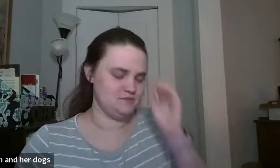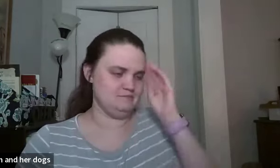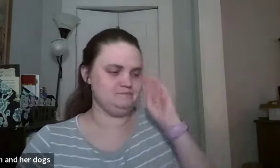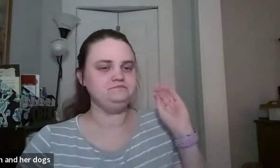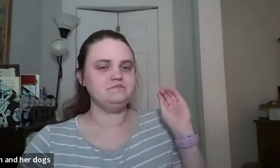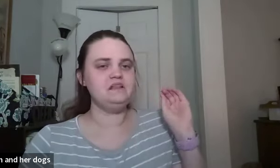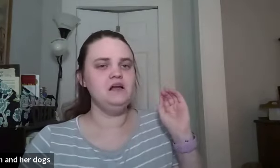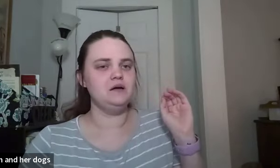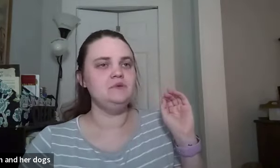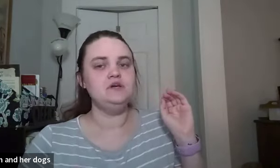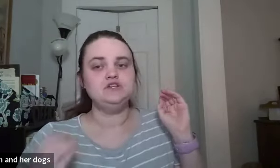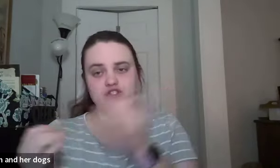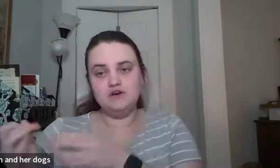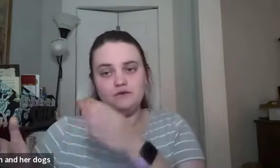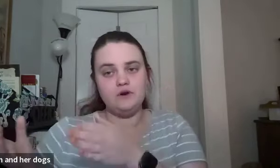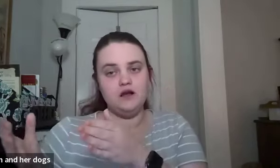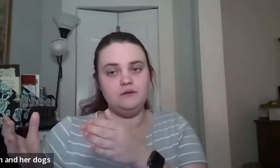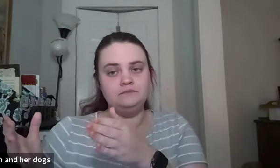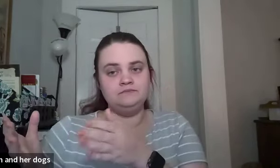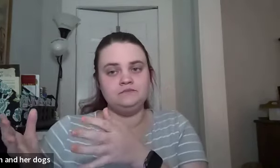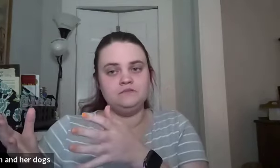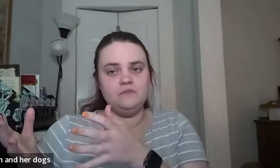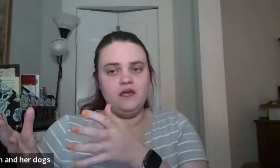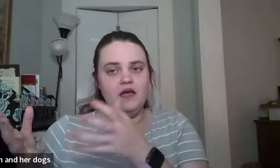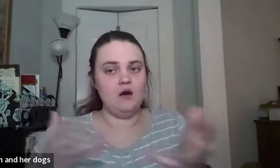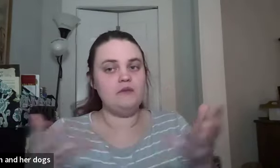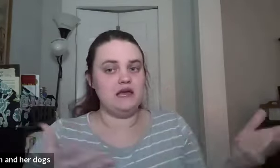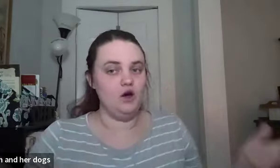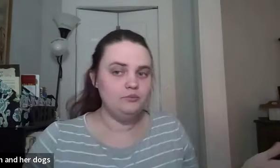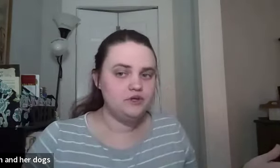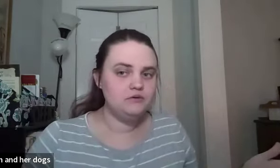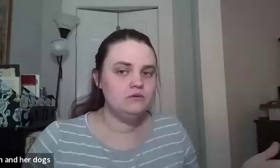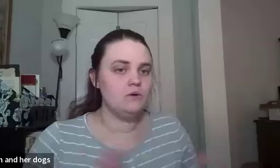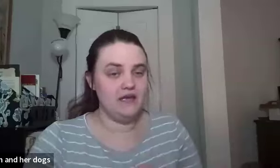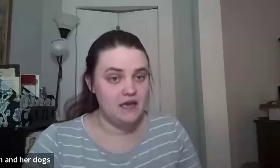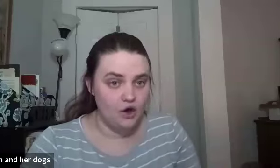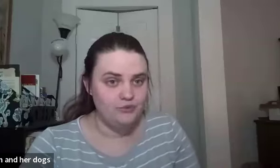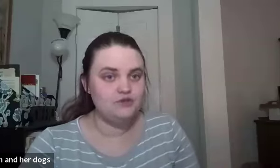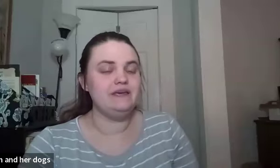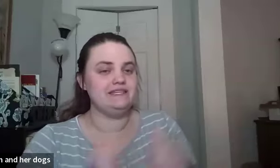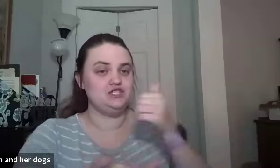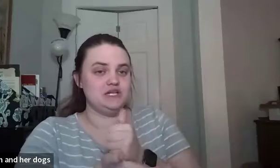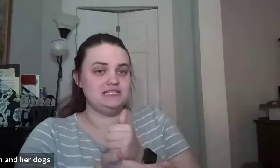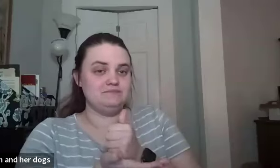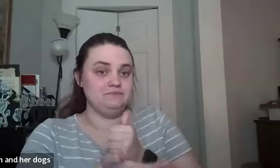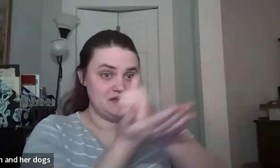sometimes. So for, how may I help you? Or may I help you? It's just